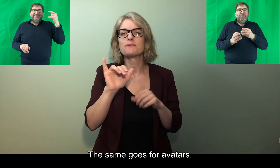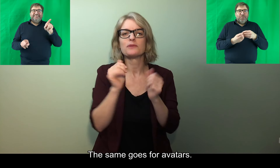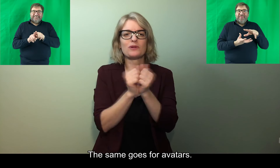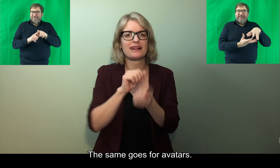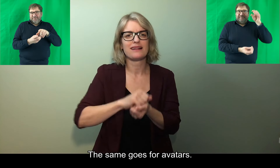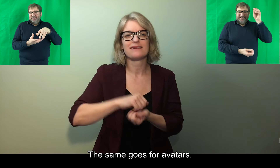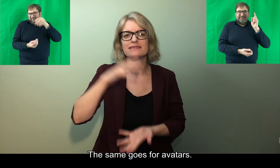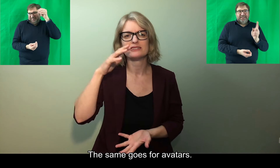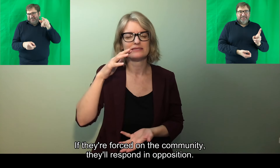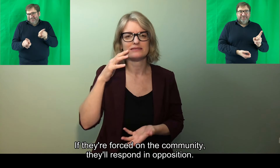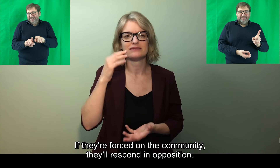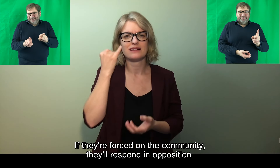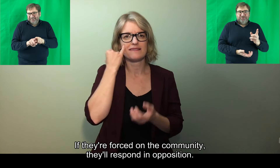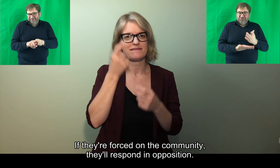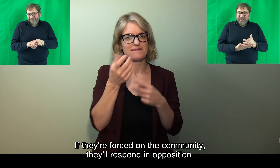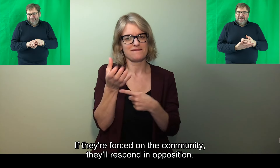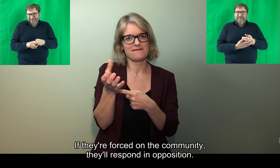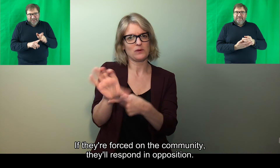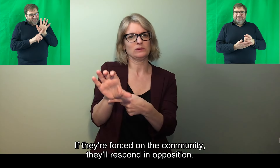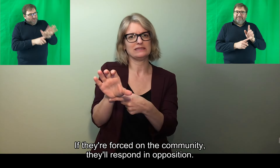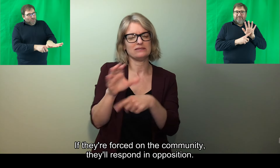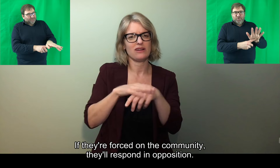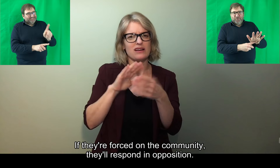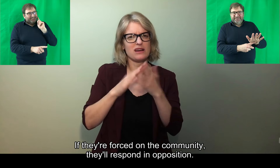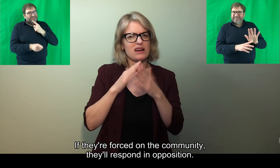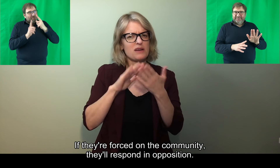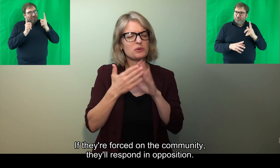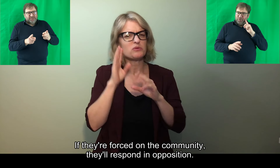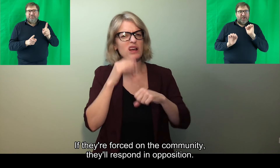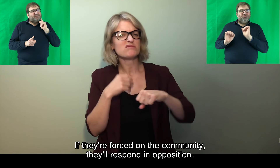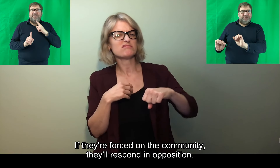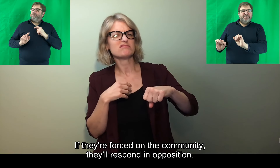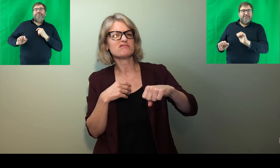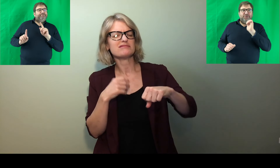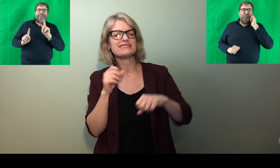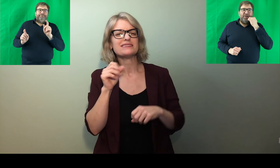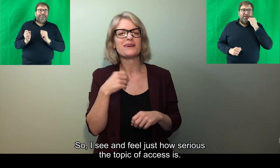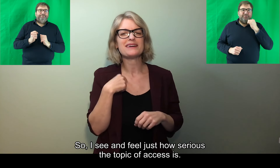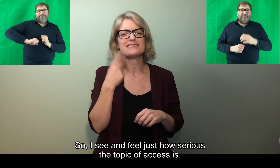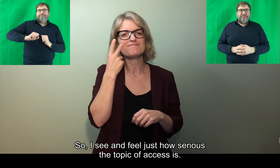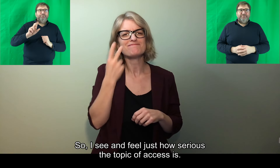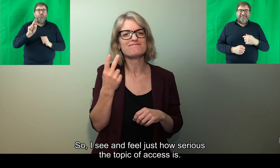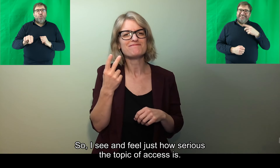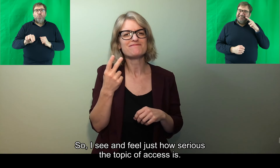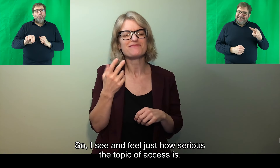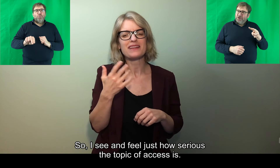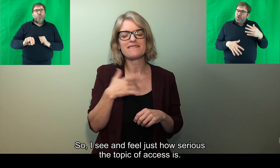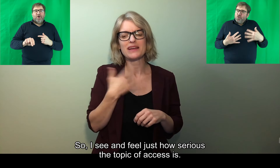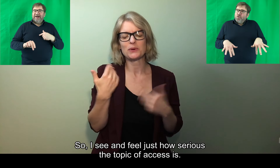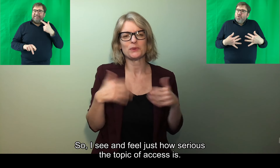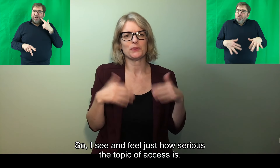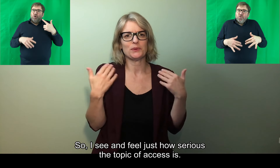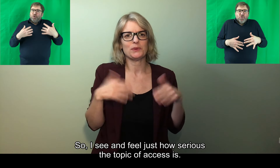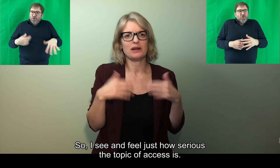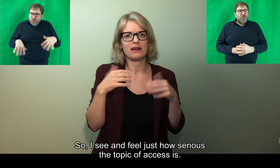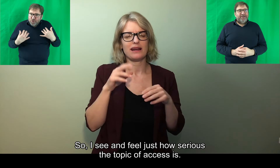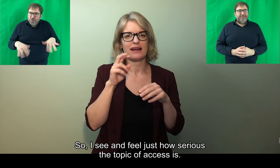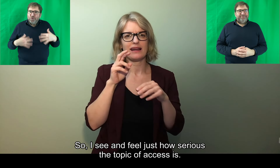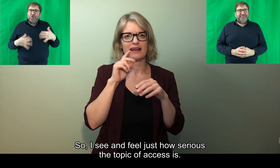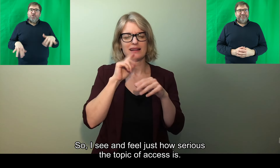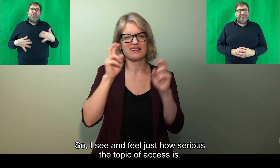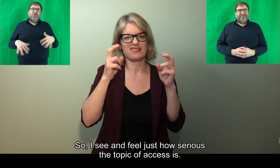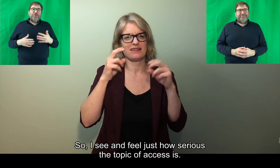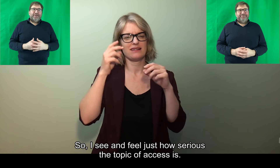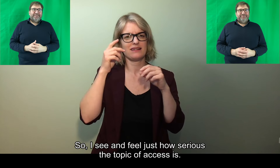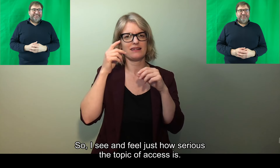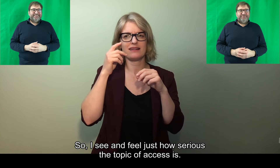for avatars. If they're forced on the community, they'll respond in opposition. So I see and feel just how serious